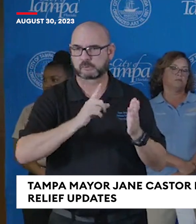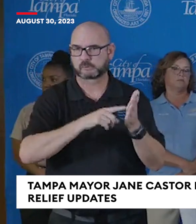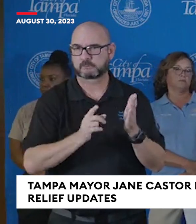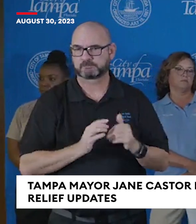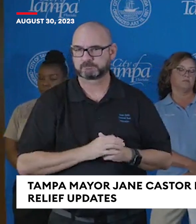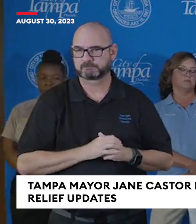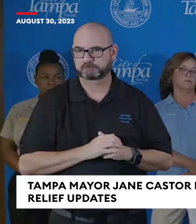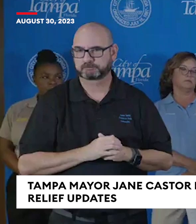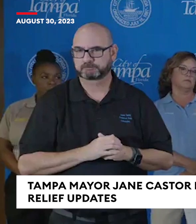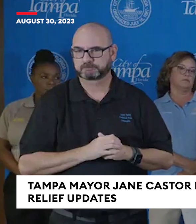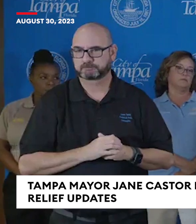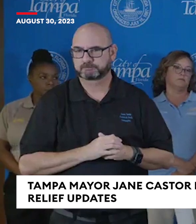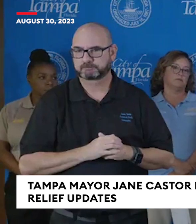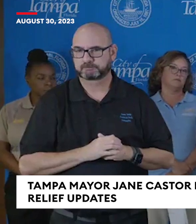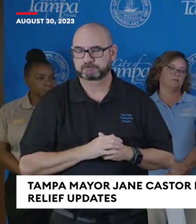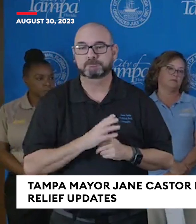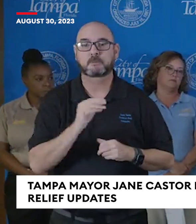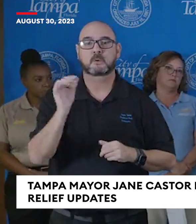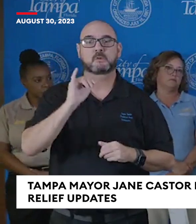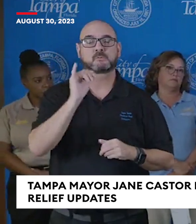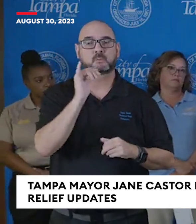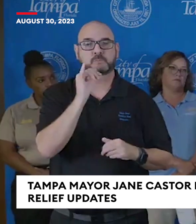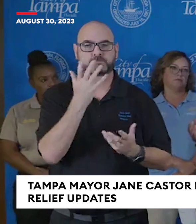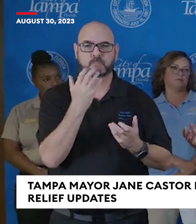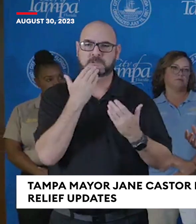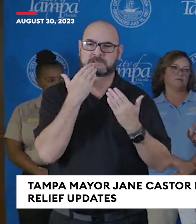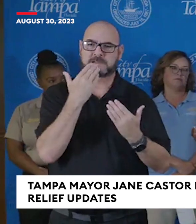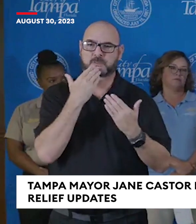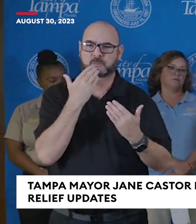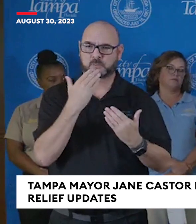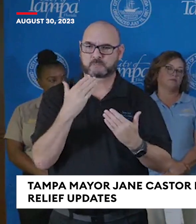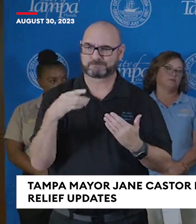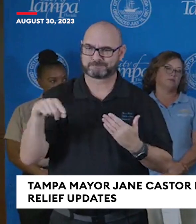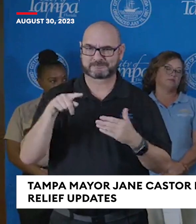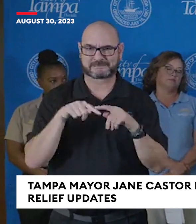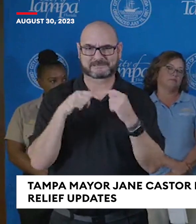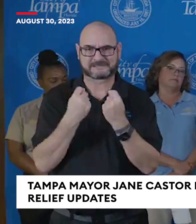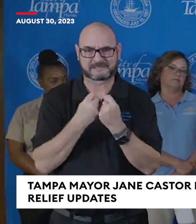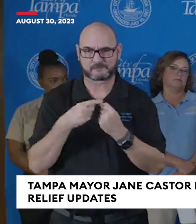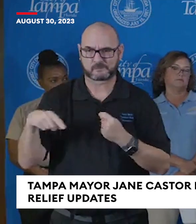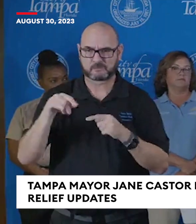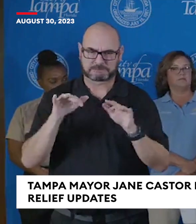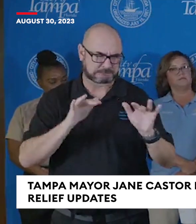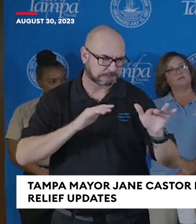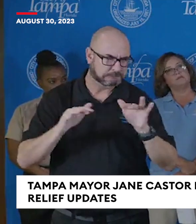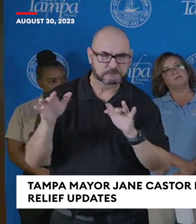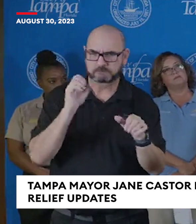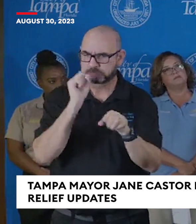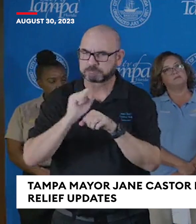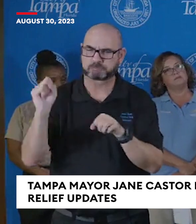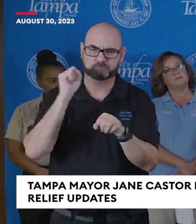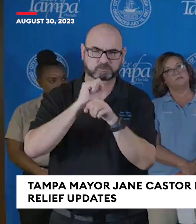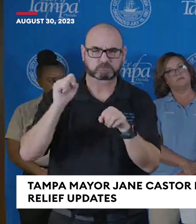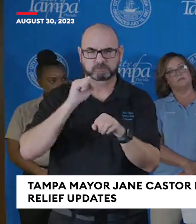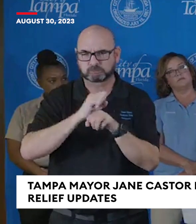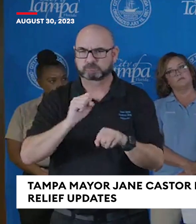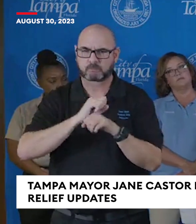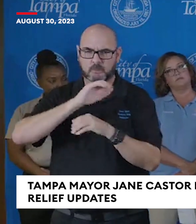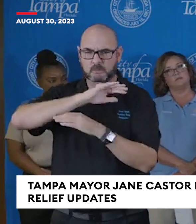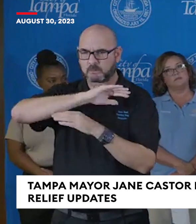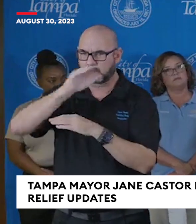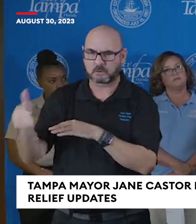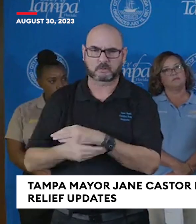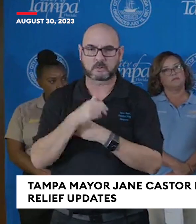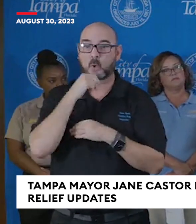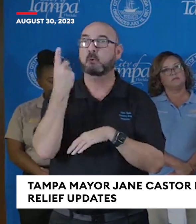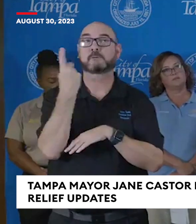huge thank you, not only to the teams that have been working not just for the last 24 hours, but that